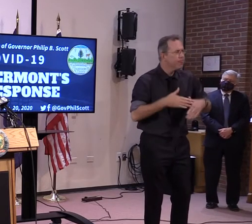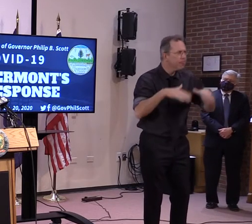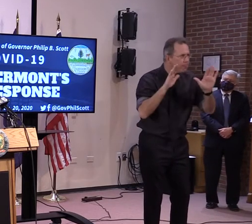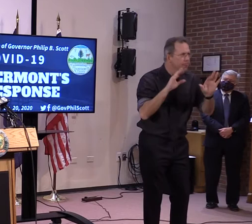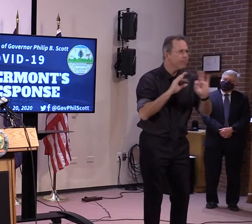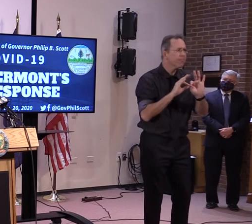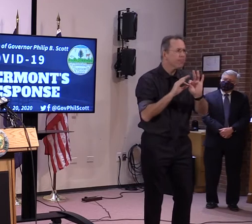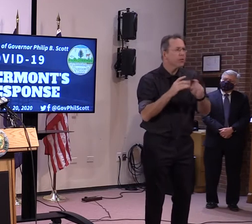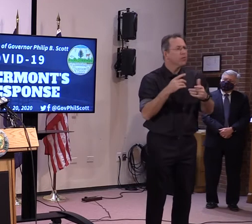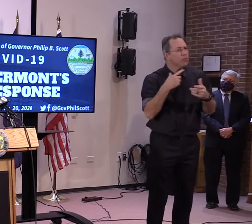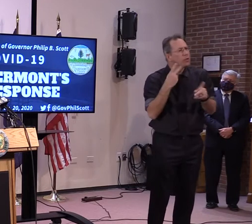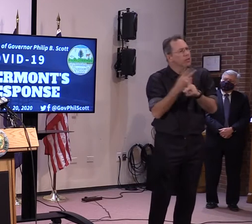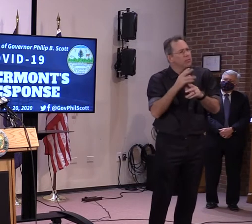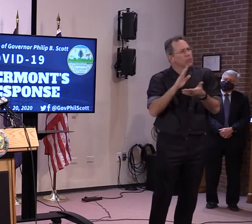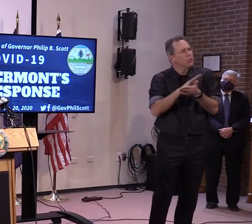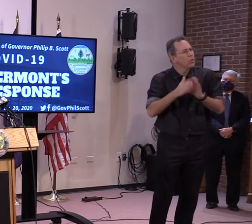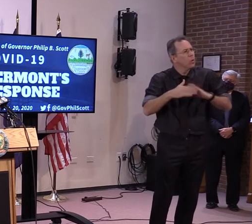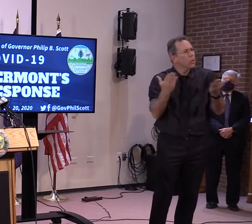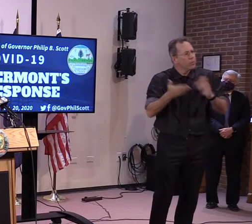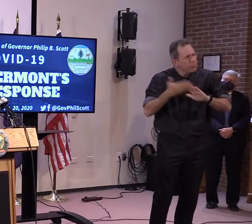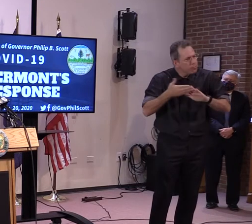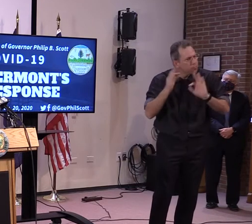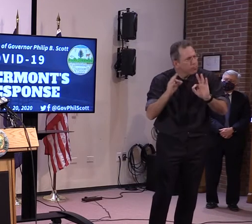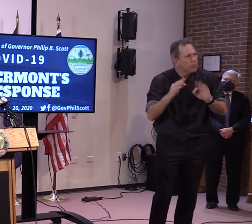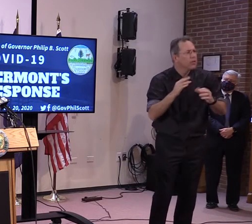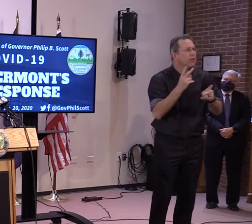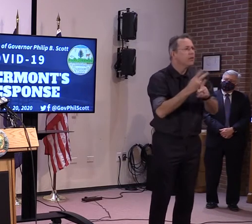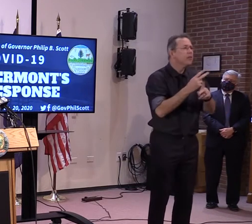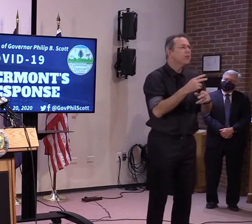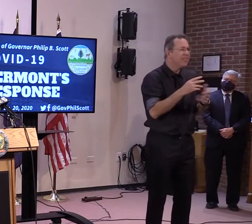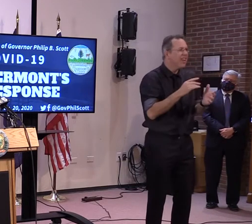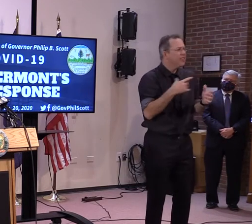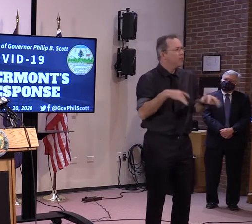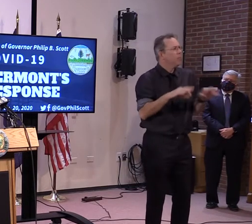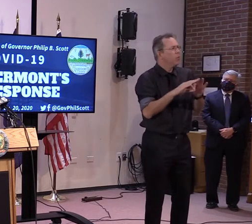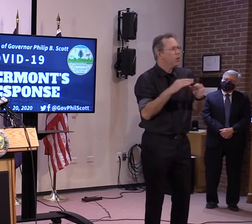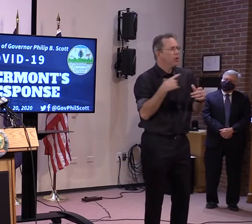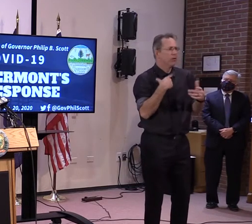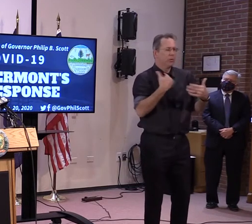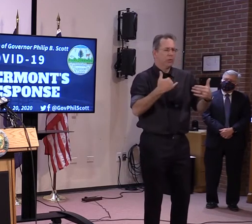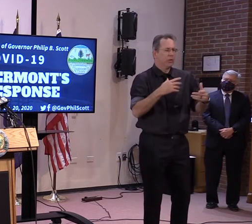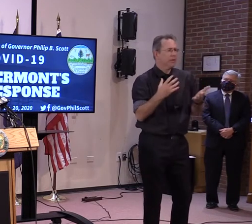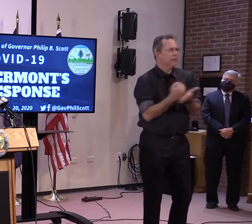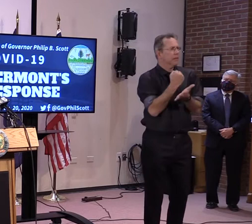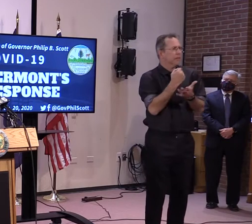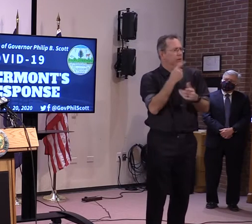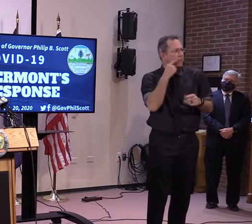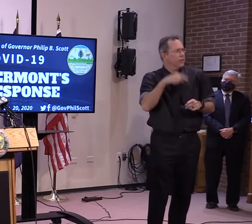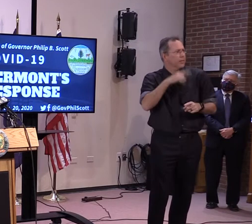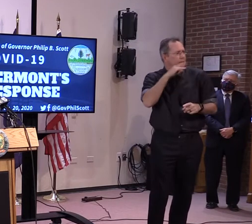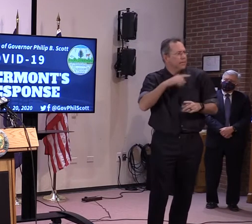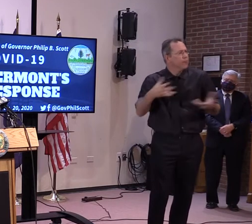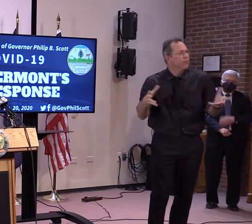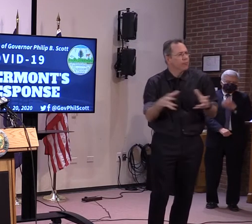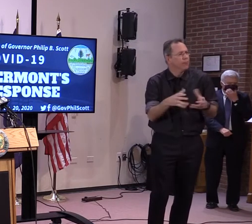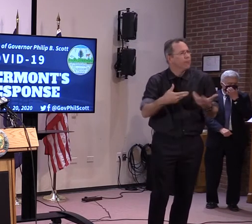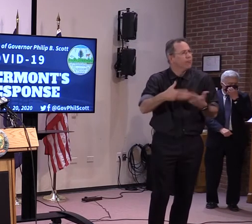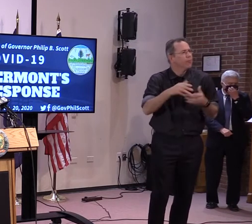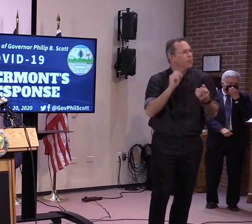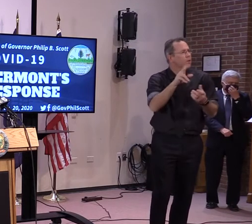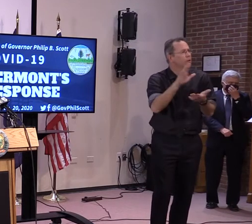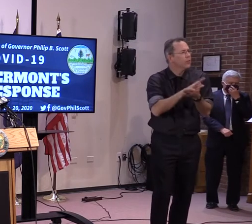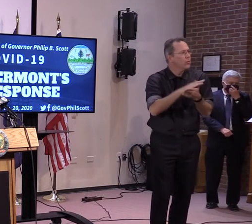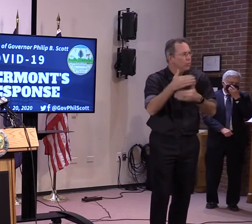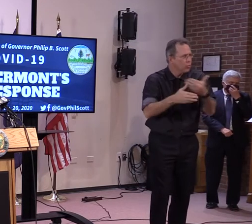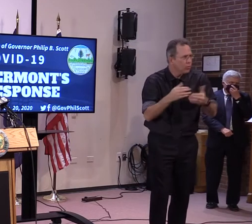That was and is a huge win for our kids, who greatly benefit from being physically back in